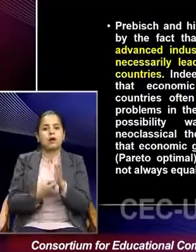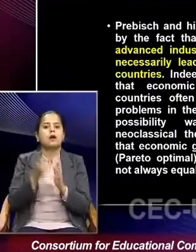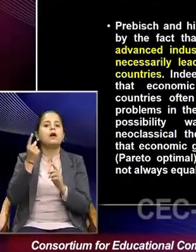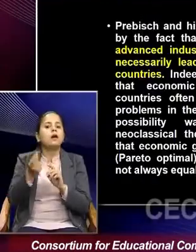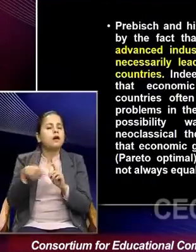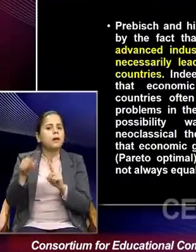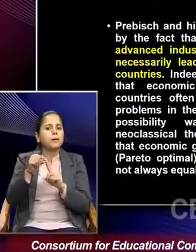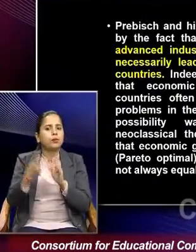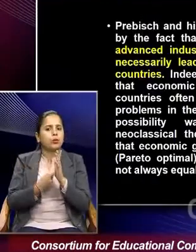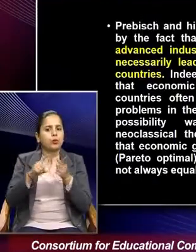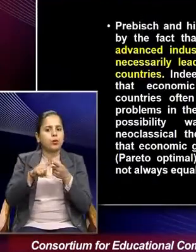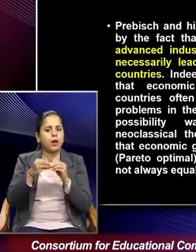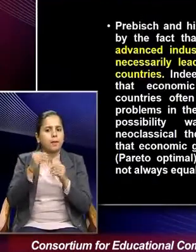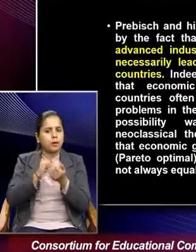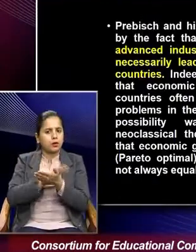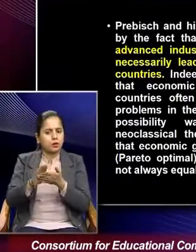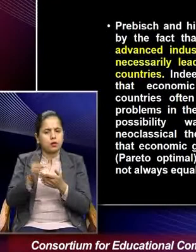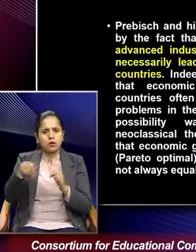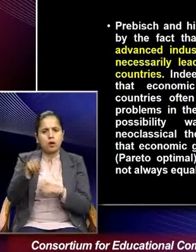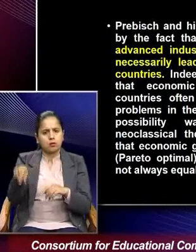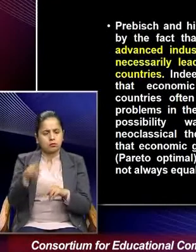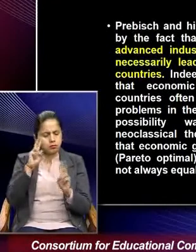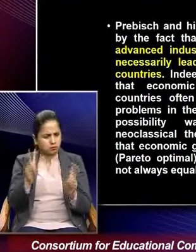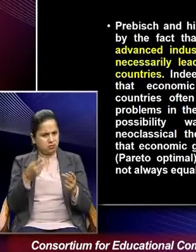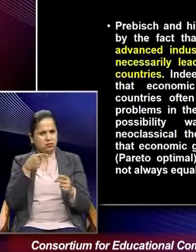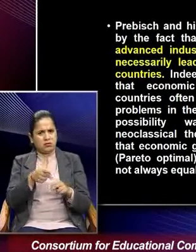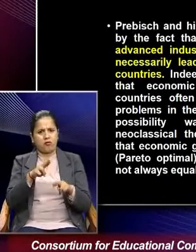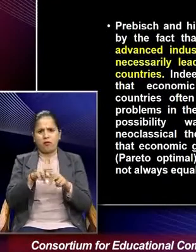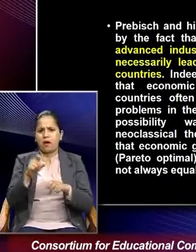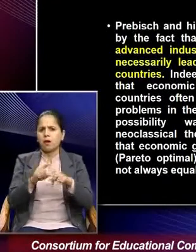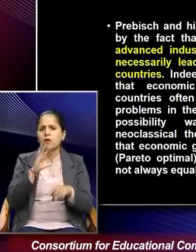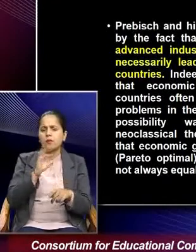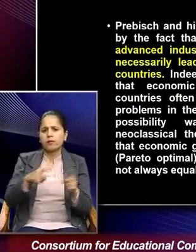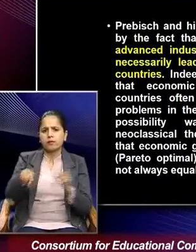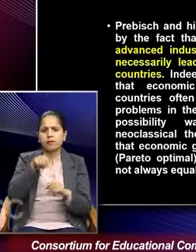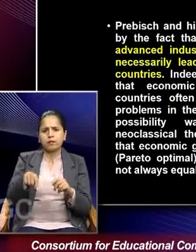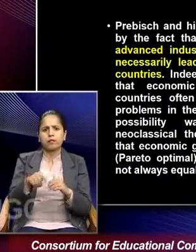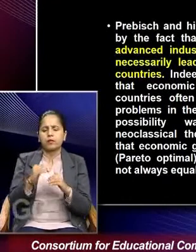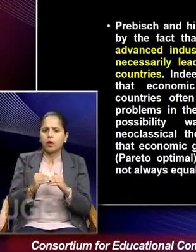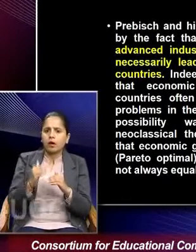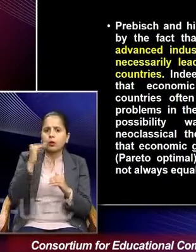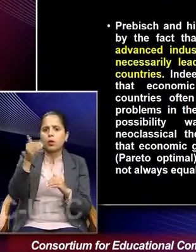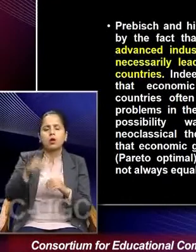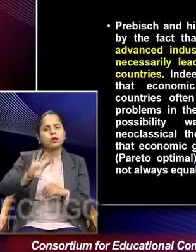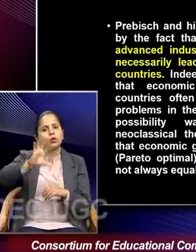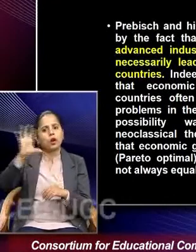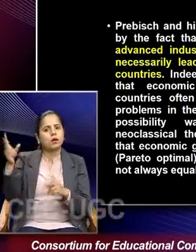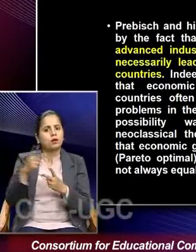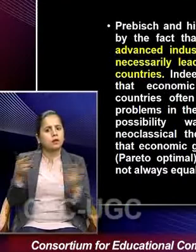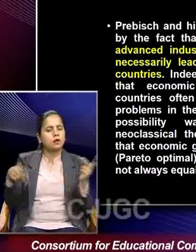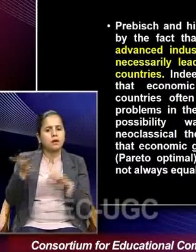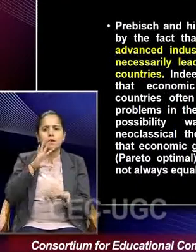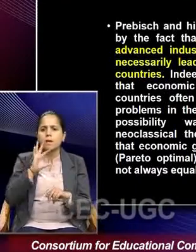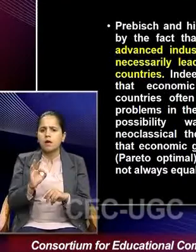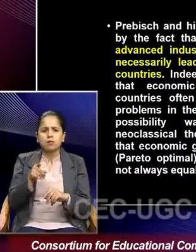his colleagues were troubled by the fact that economic growth in the advanced industrial countries did not